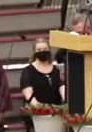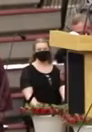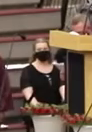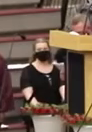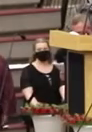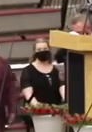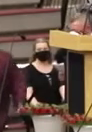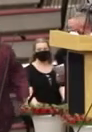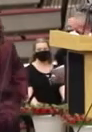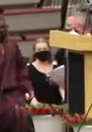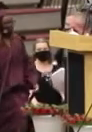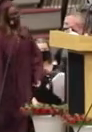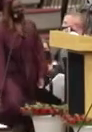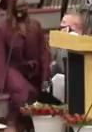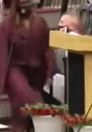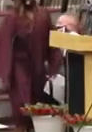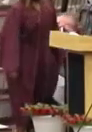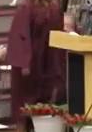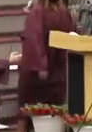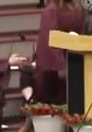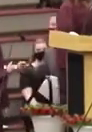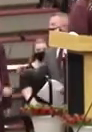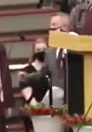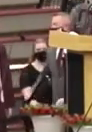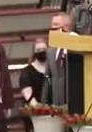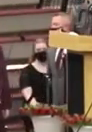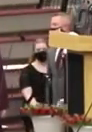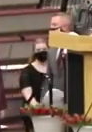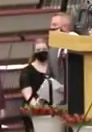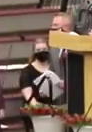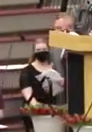Tamaya April Morris.